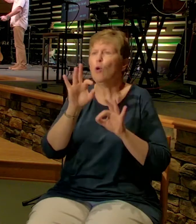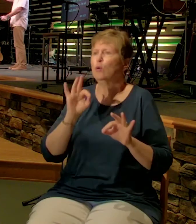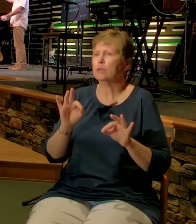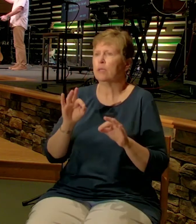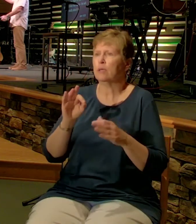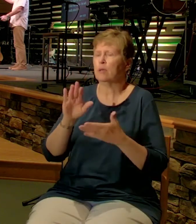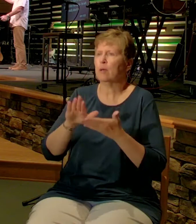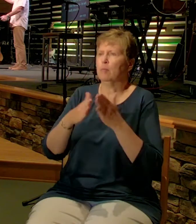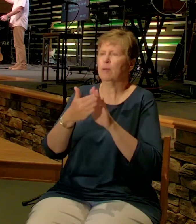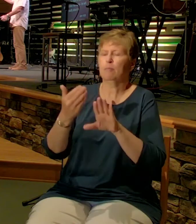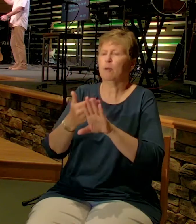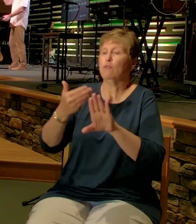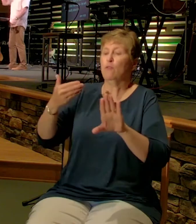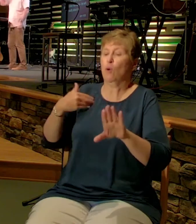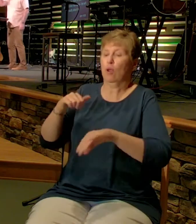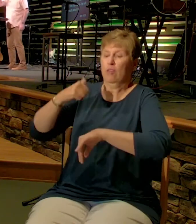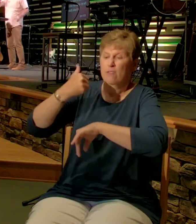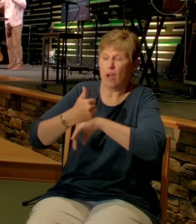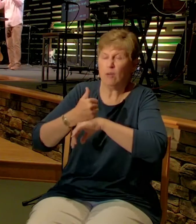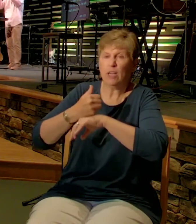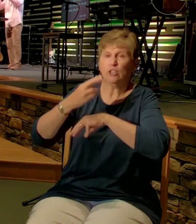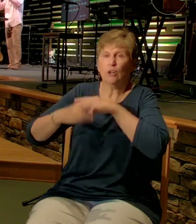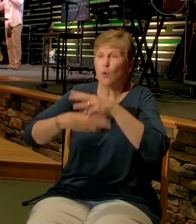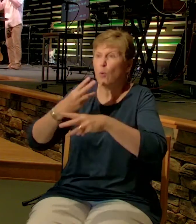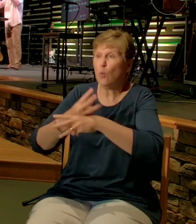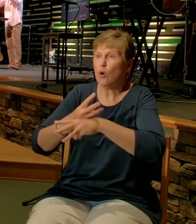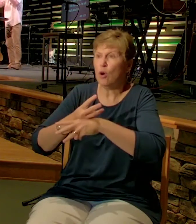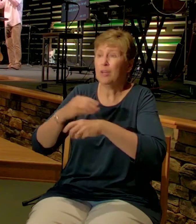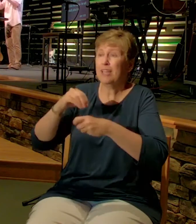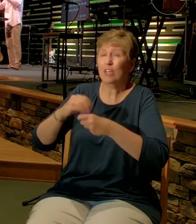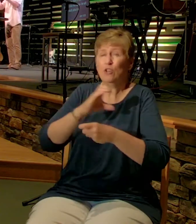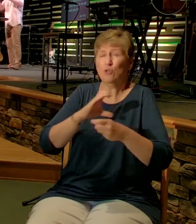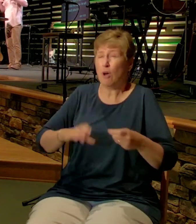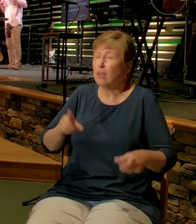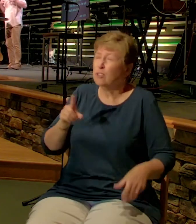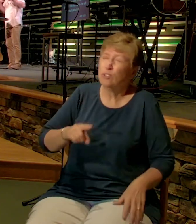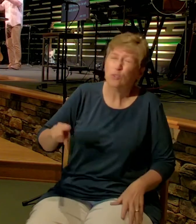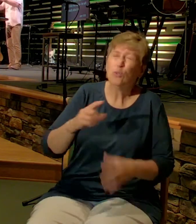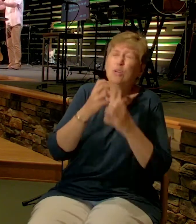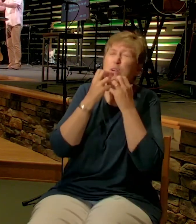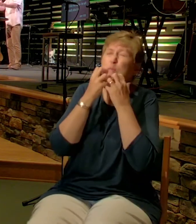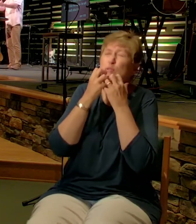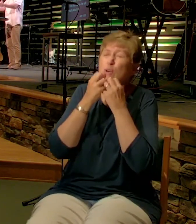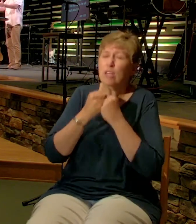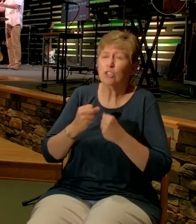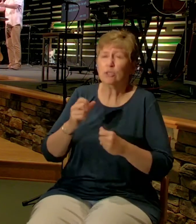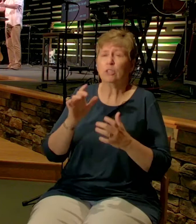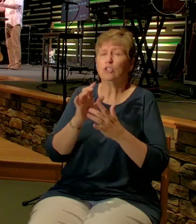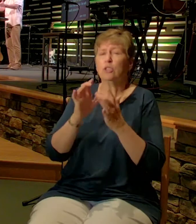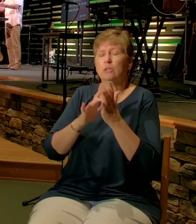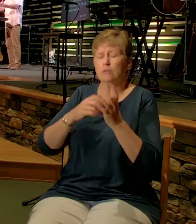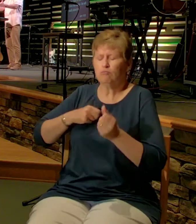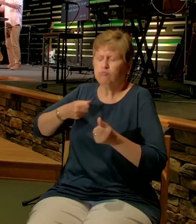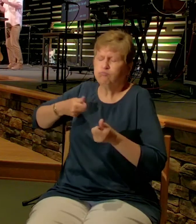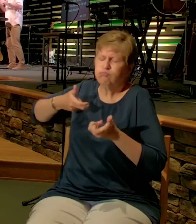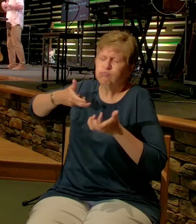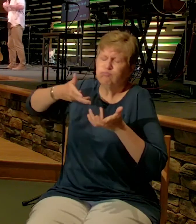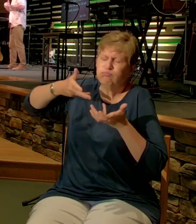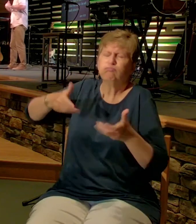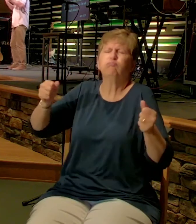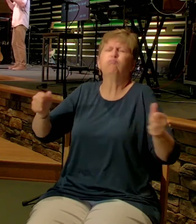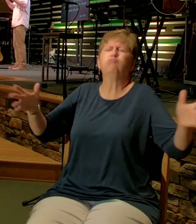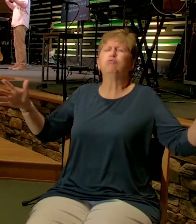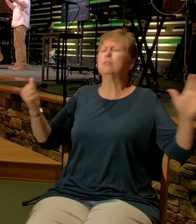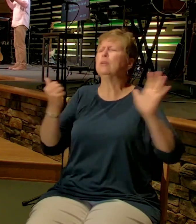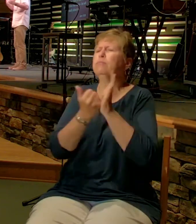of the world. In Christ, you are precious, so precious that he poured out his blood for you. In Christ,